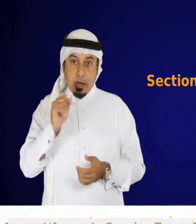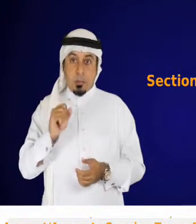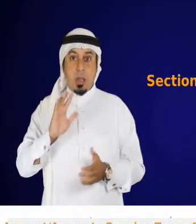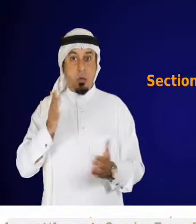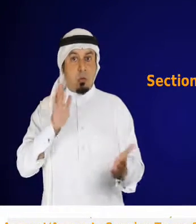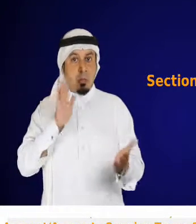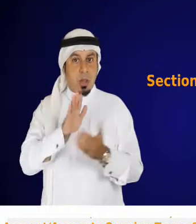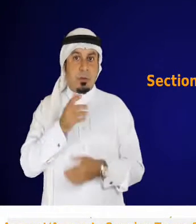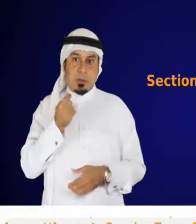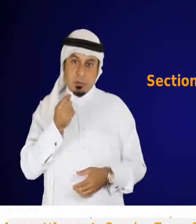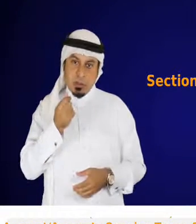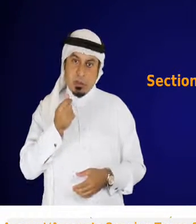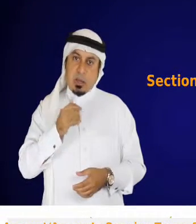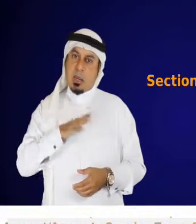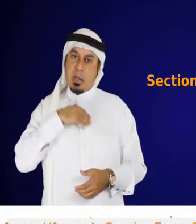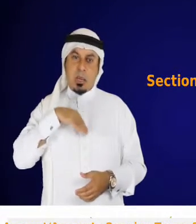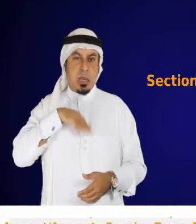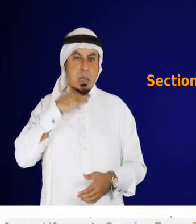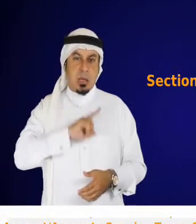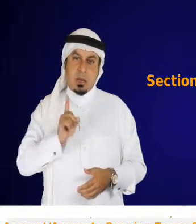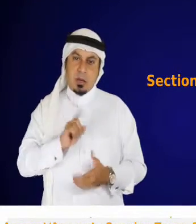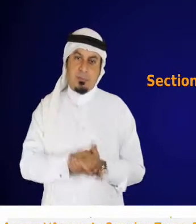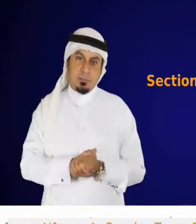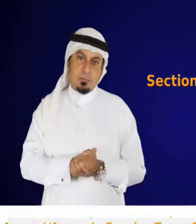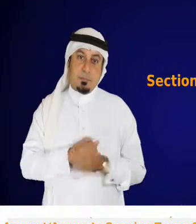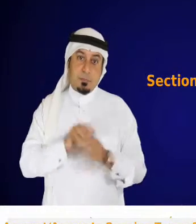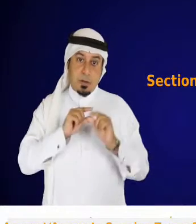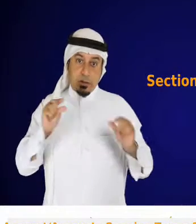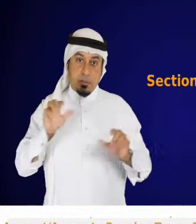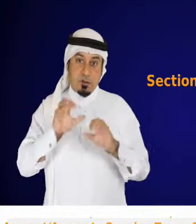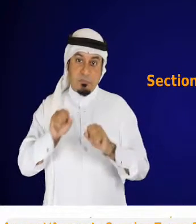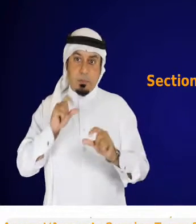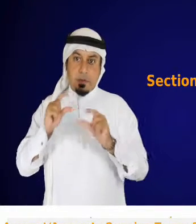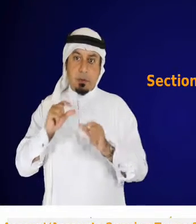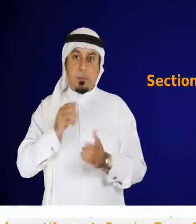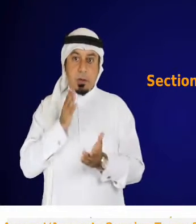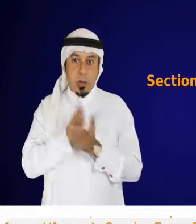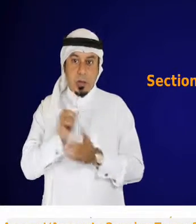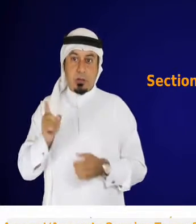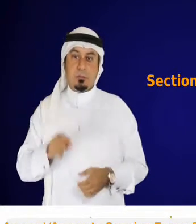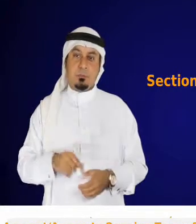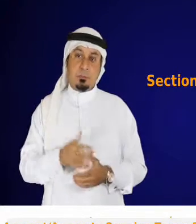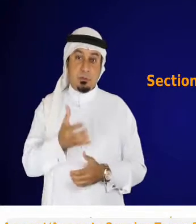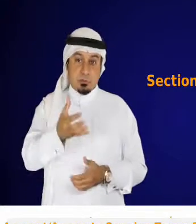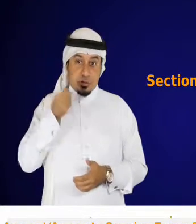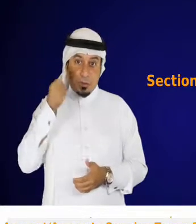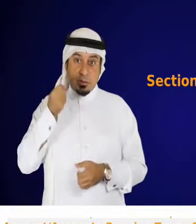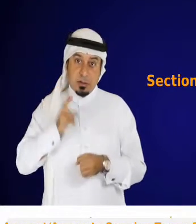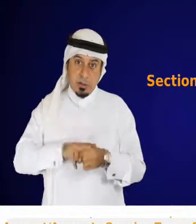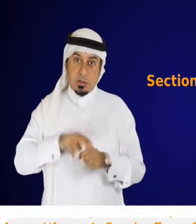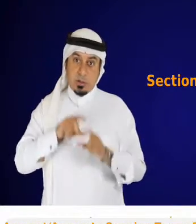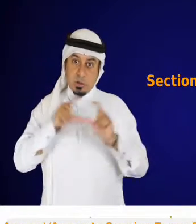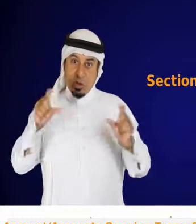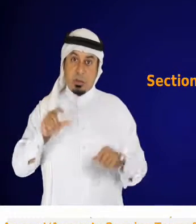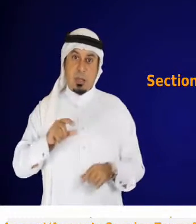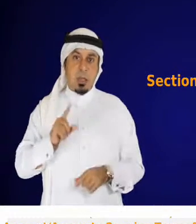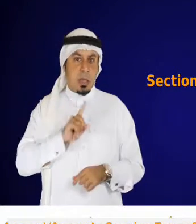an issued part of the checkbook and close the account and or inform the concerned authorities in such cases without notice to the account